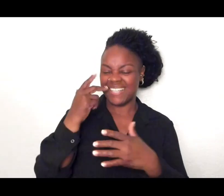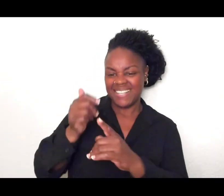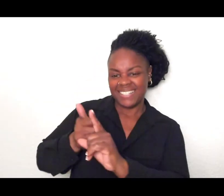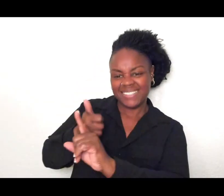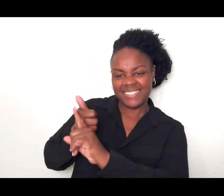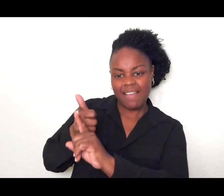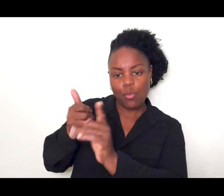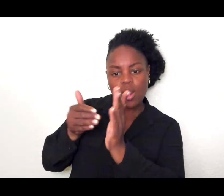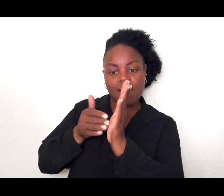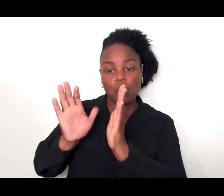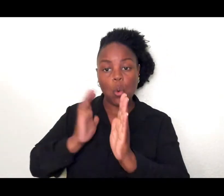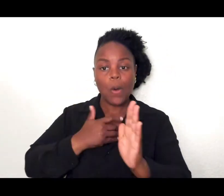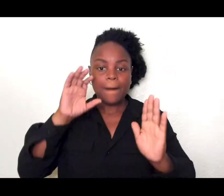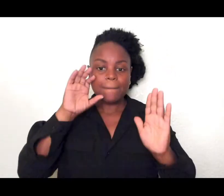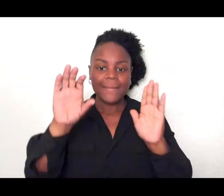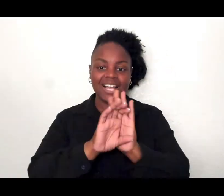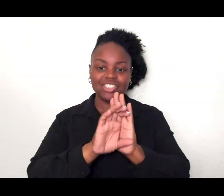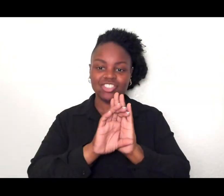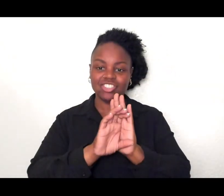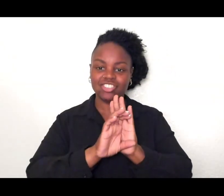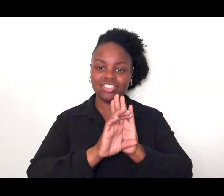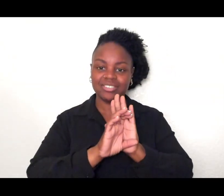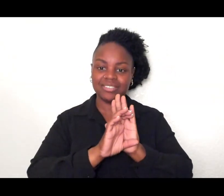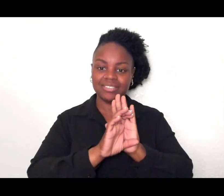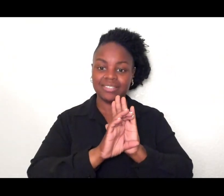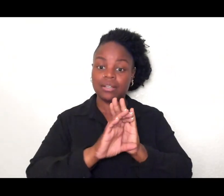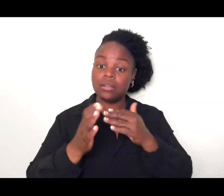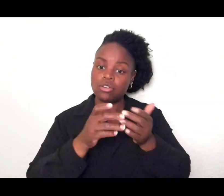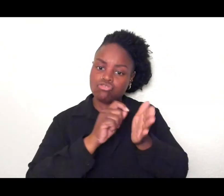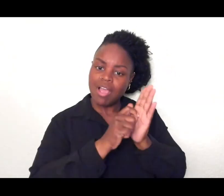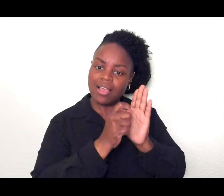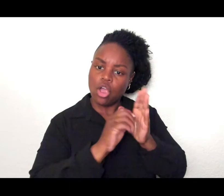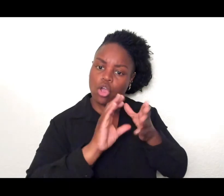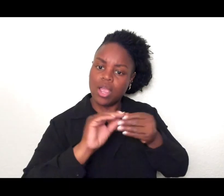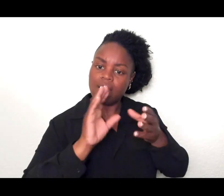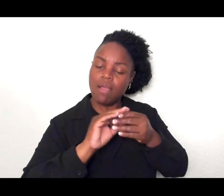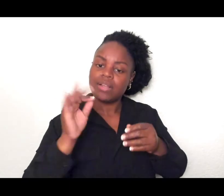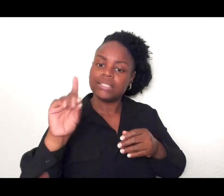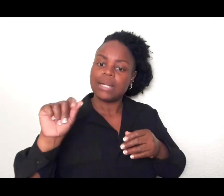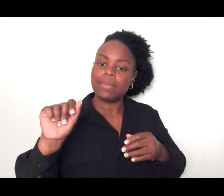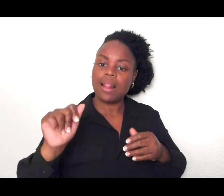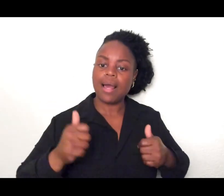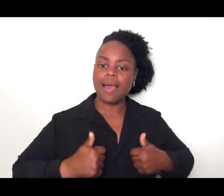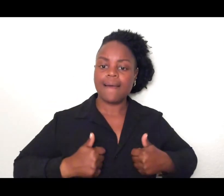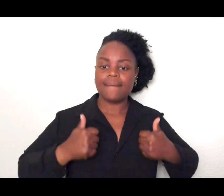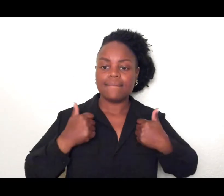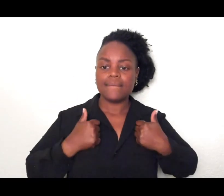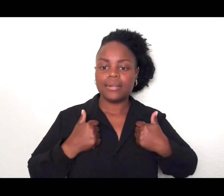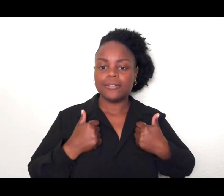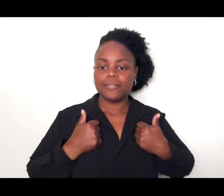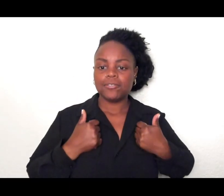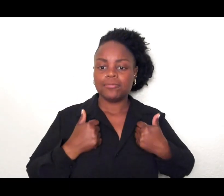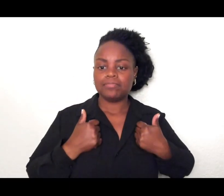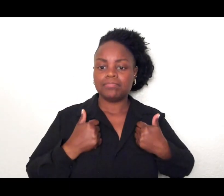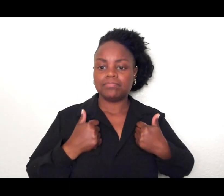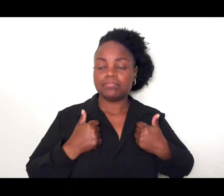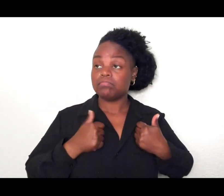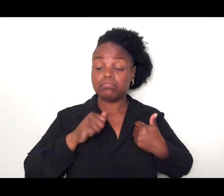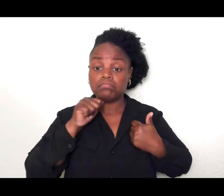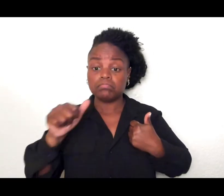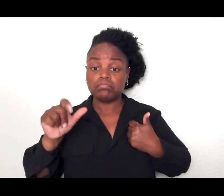is our resilience and our strength. When we need one another, it basically demonstrates our humanity, how real we